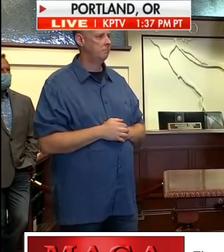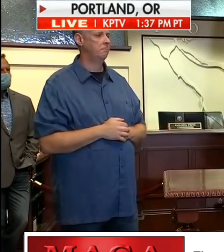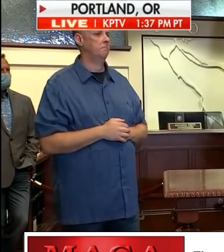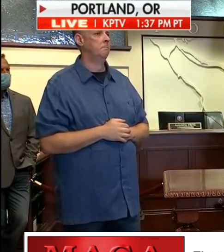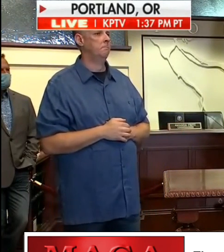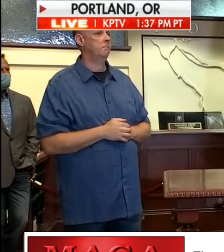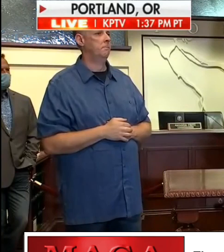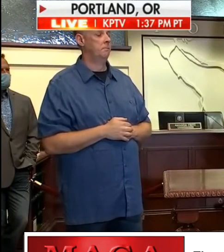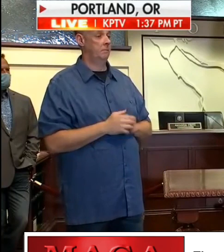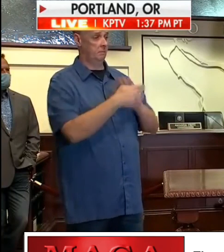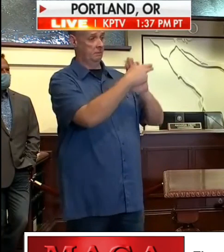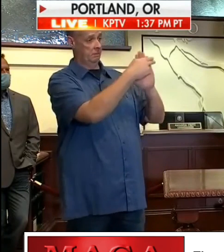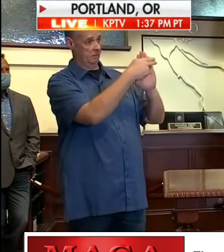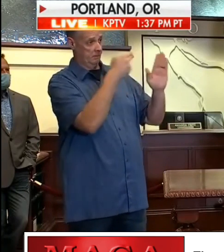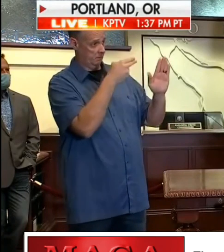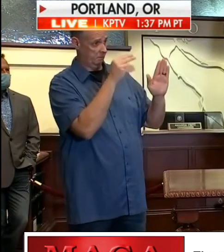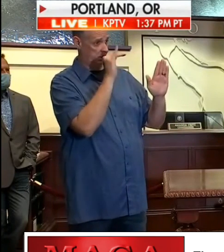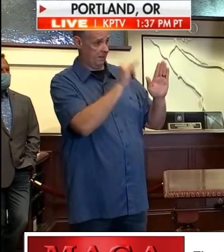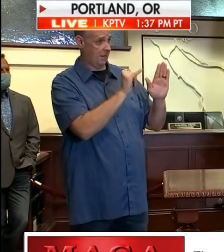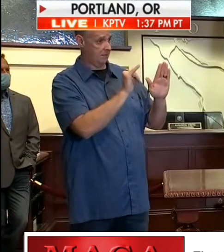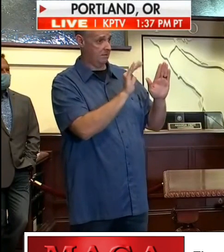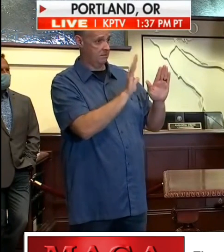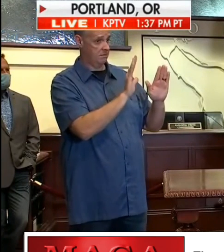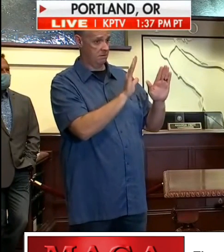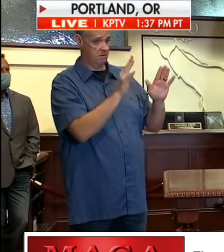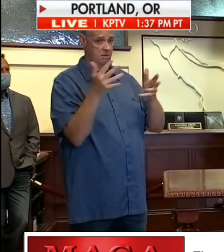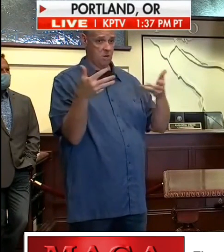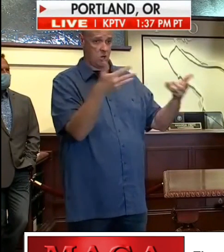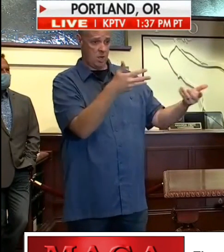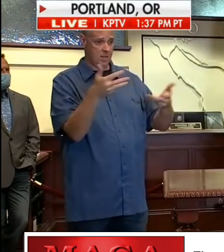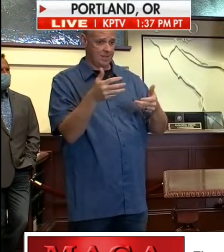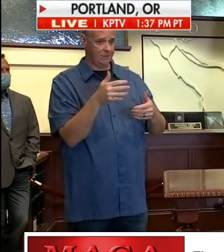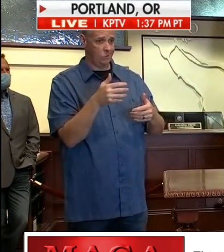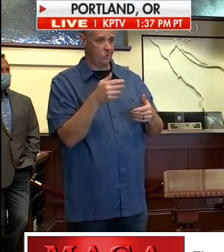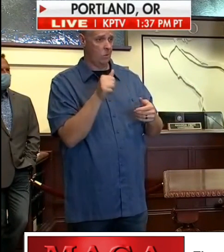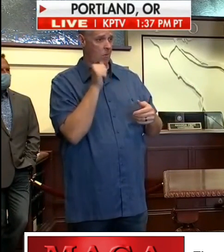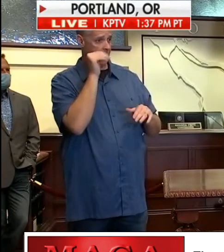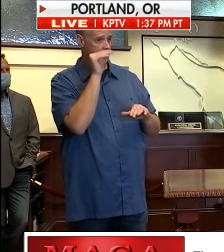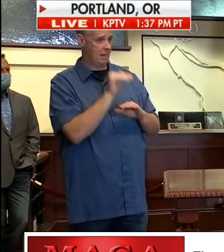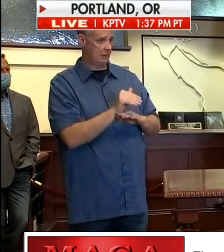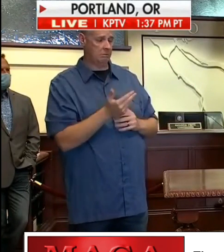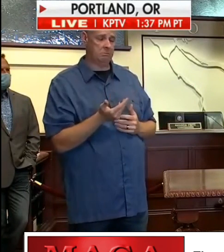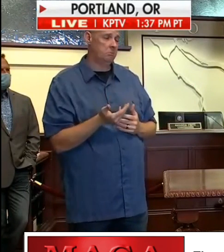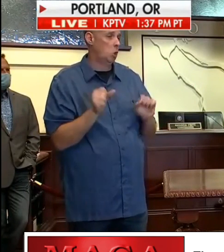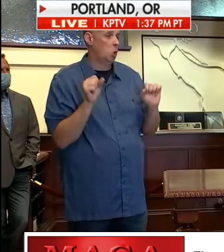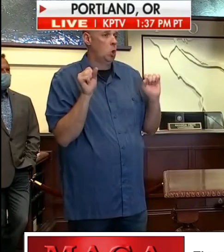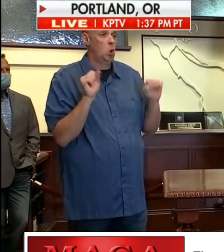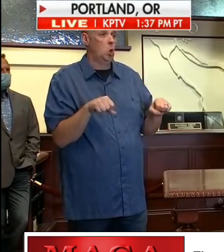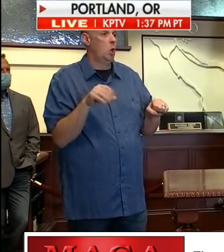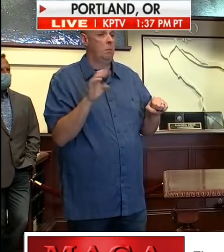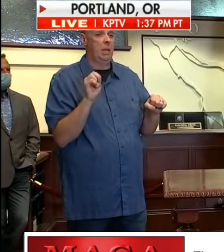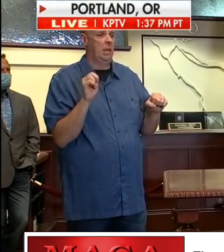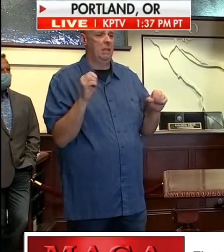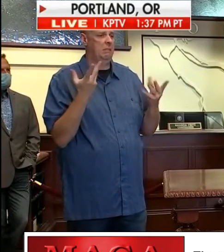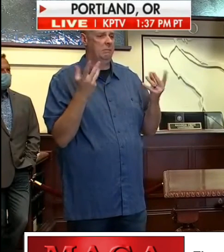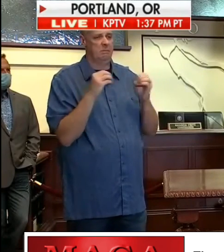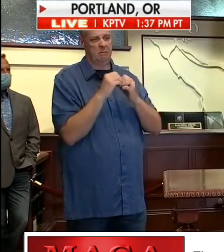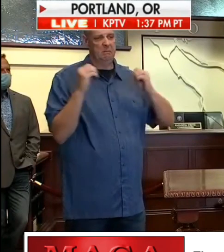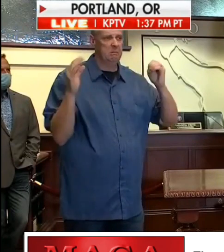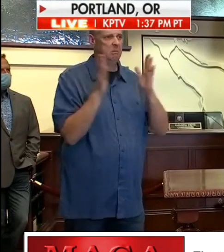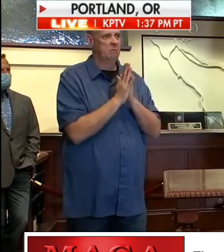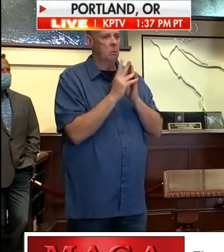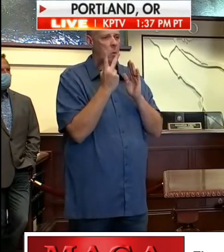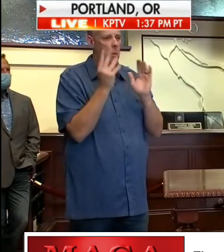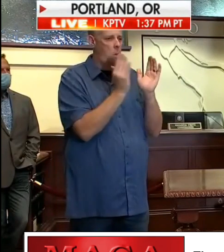to classify kind of the nature of that particular interaction. To me, it could have just been a skirmish between two